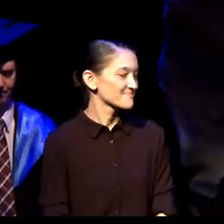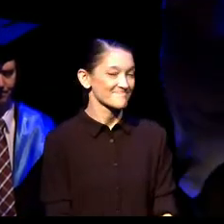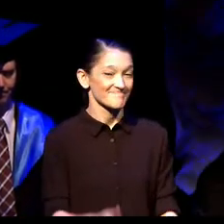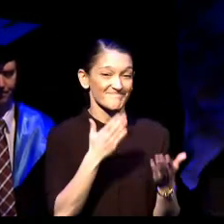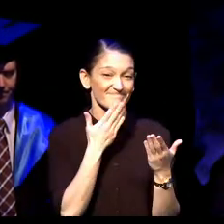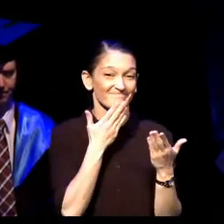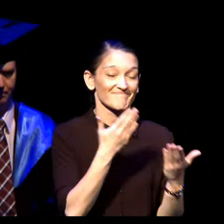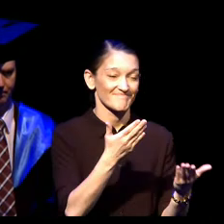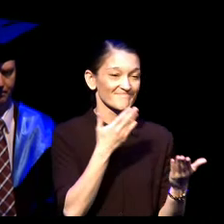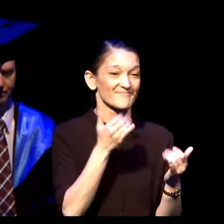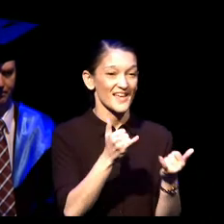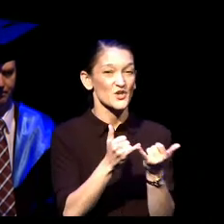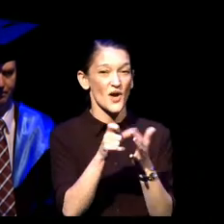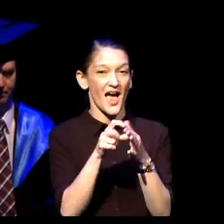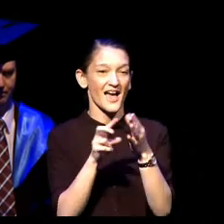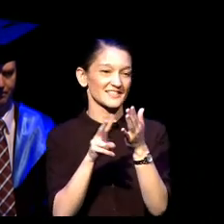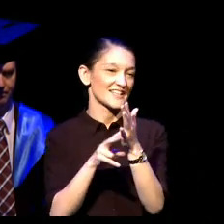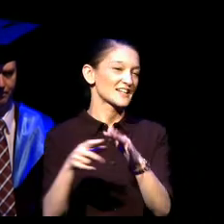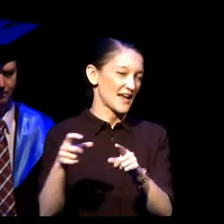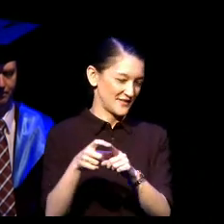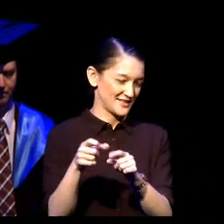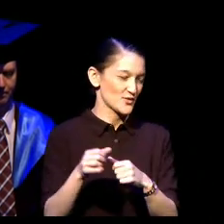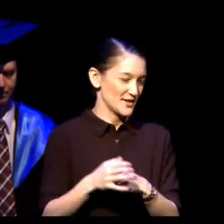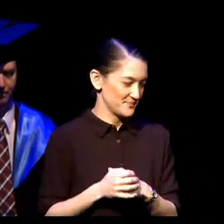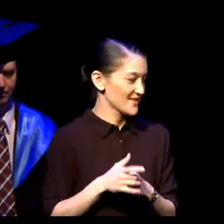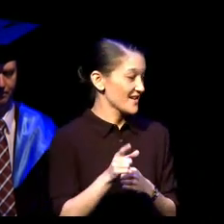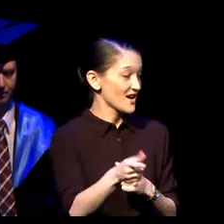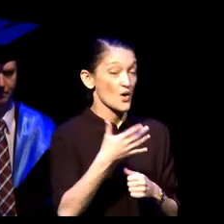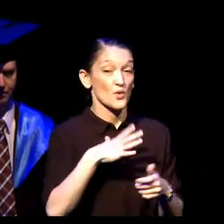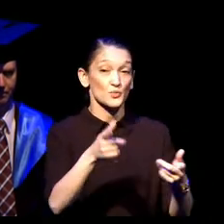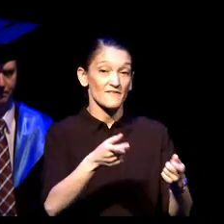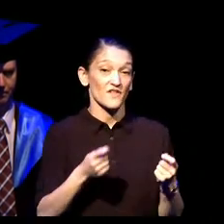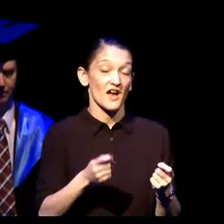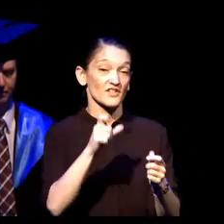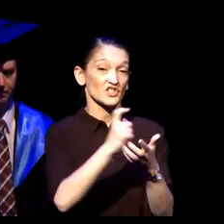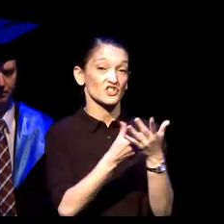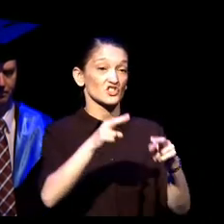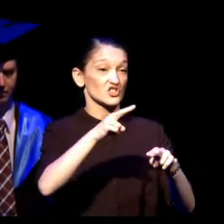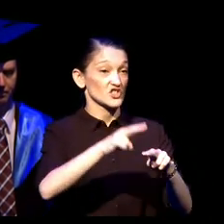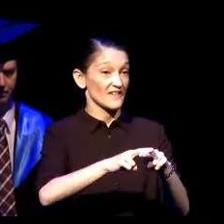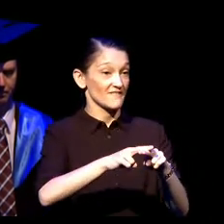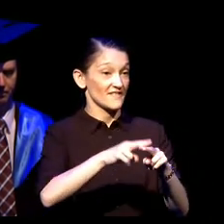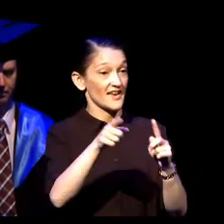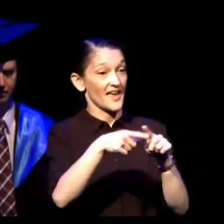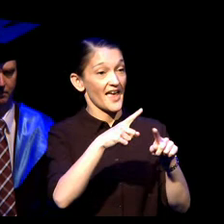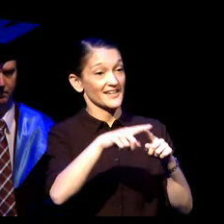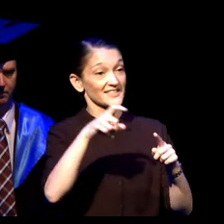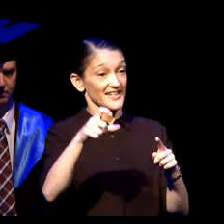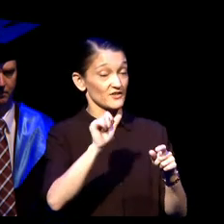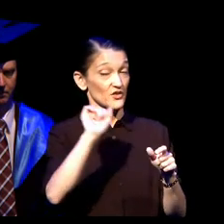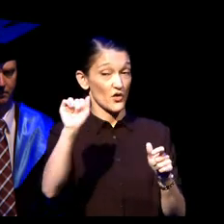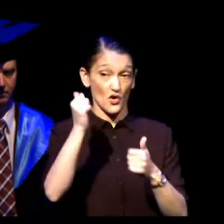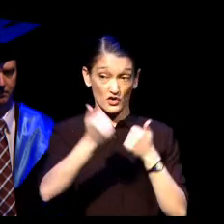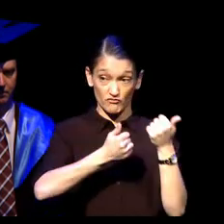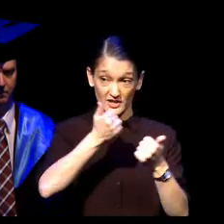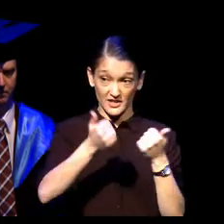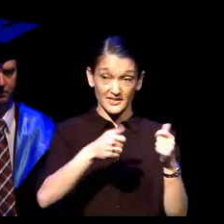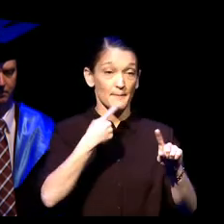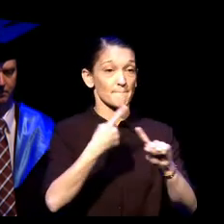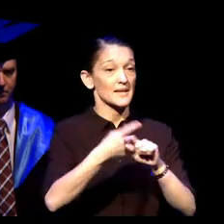Thank you, Uncle David. I'm now pleased to invite our Chief Executive to give her congratulations and welcome to you